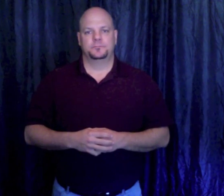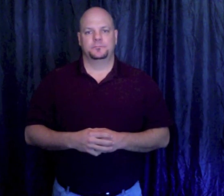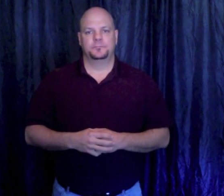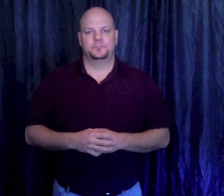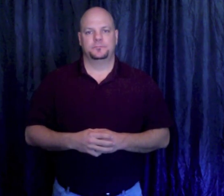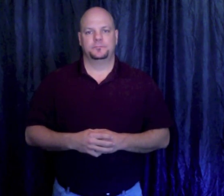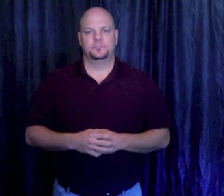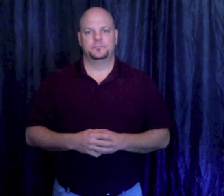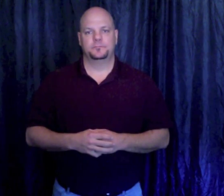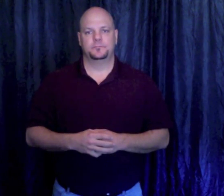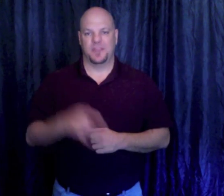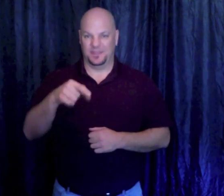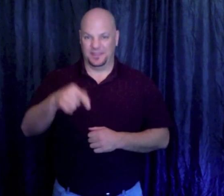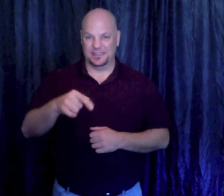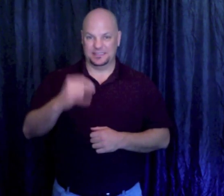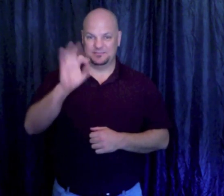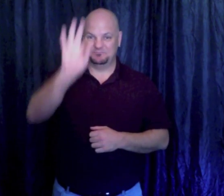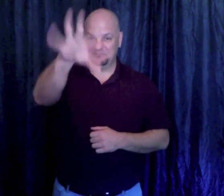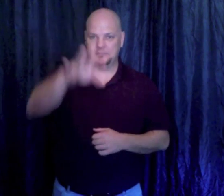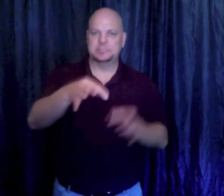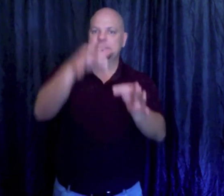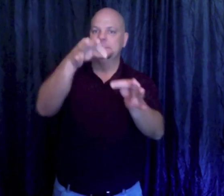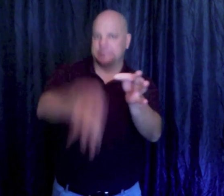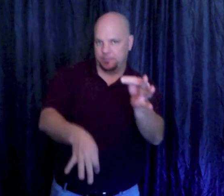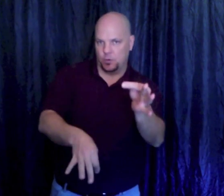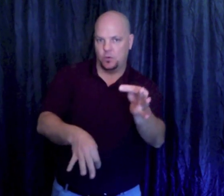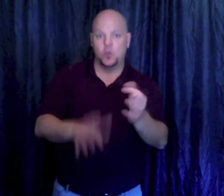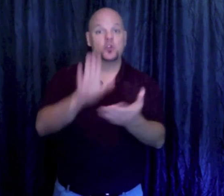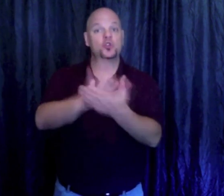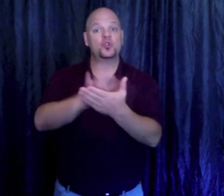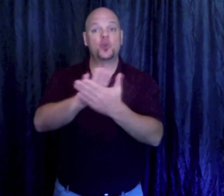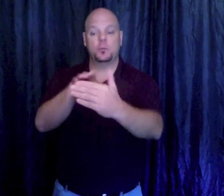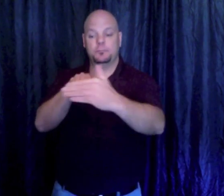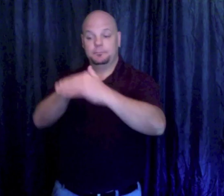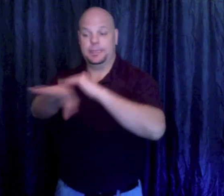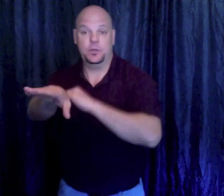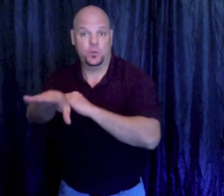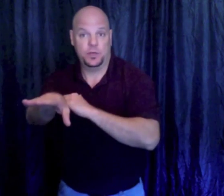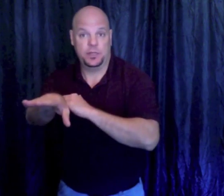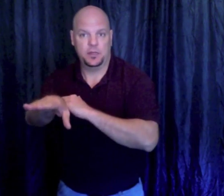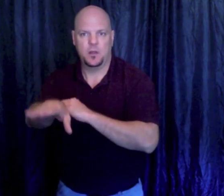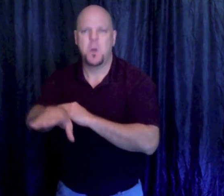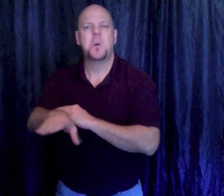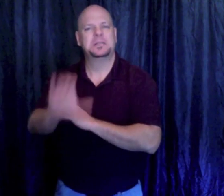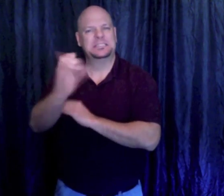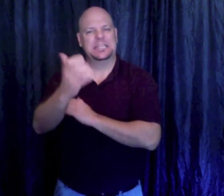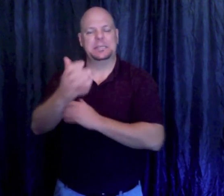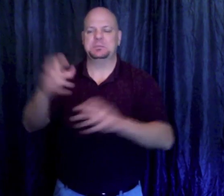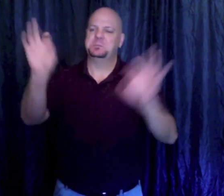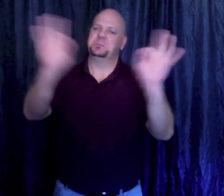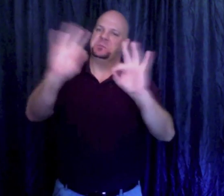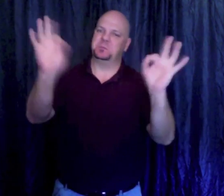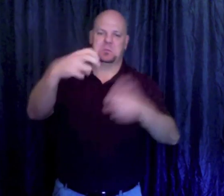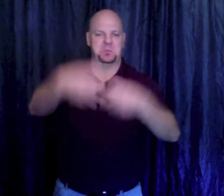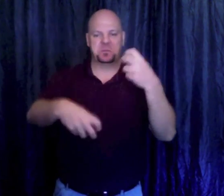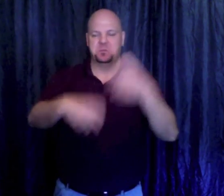something that's very simple. Entering a school, right? You think that would be really simple. There shouldn't be any problem. There should be nothing problematic with walking into a school,